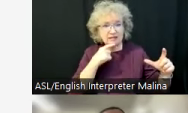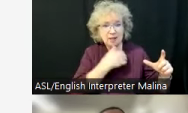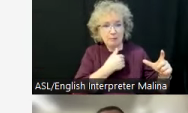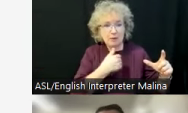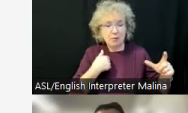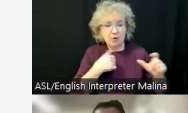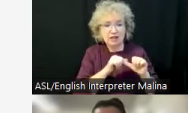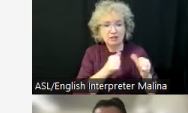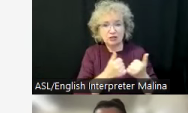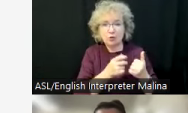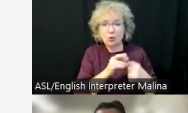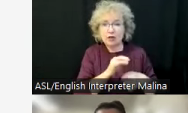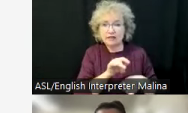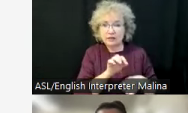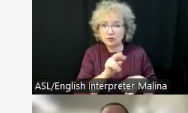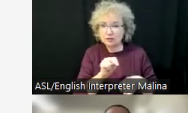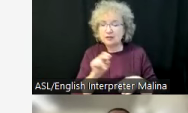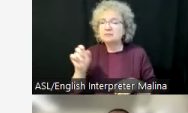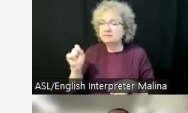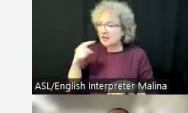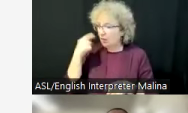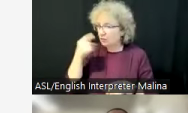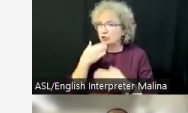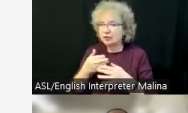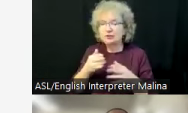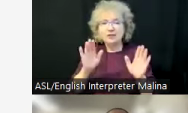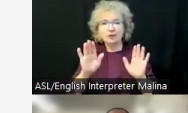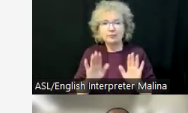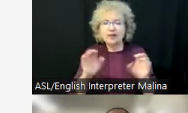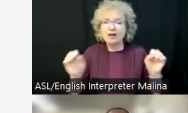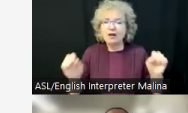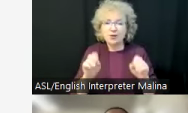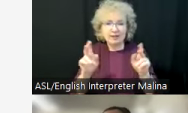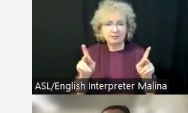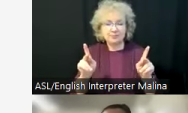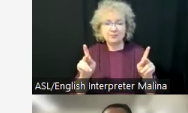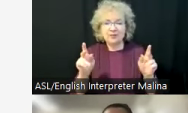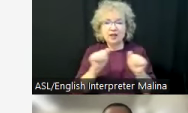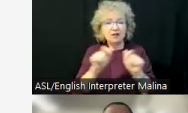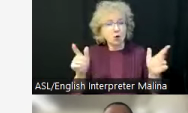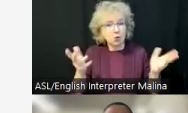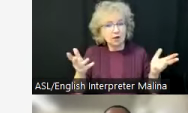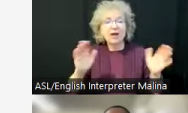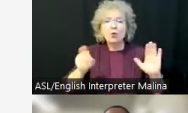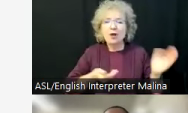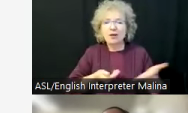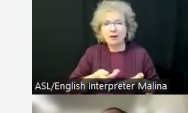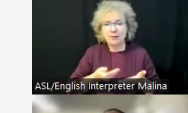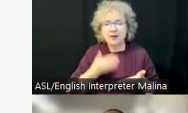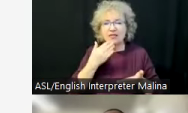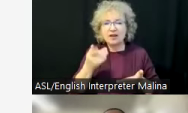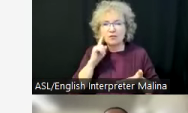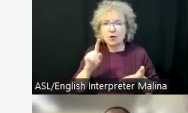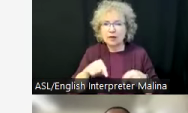agency orientation on it. Yep, looks good. Great. All right. So everybody welcome. Thank you for being here and